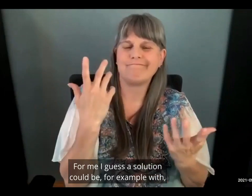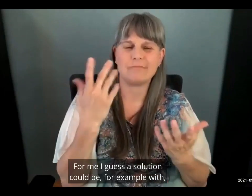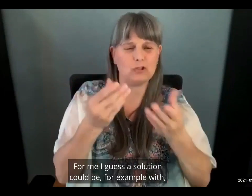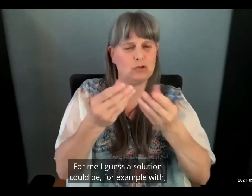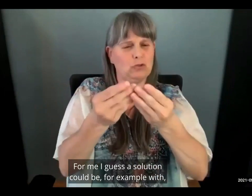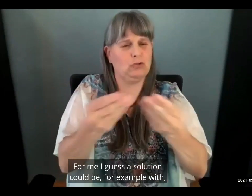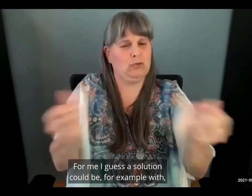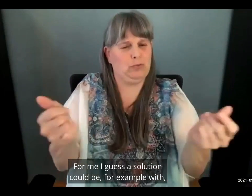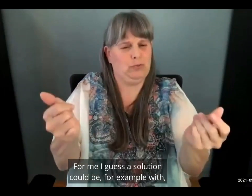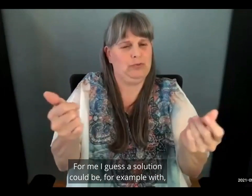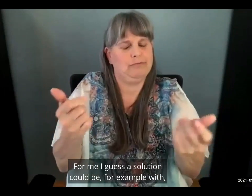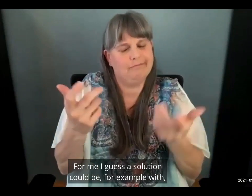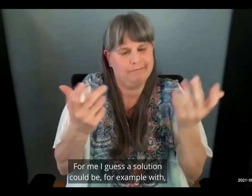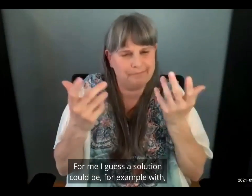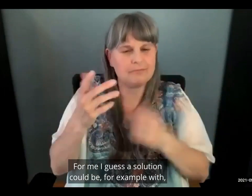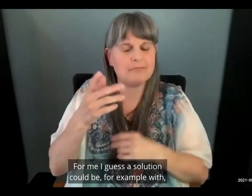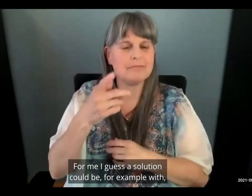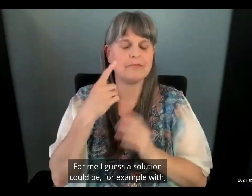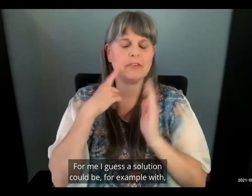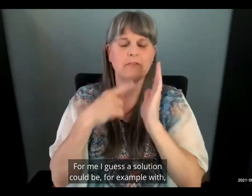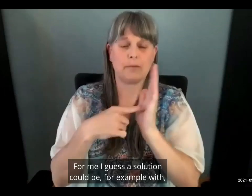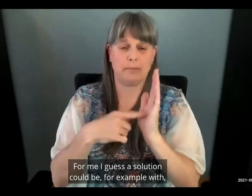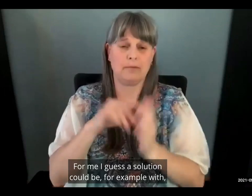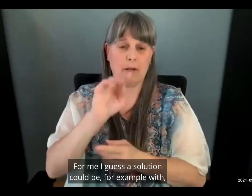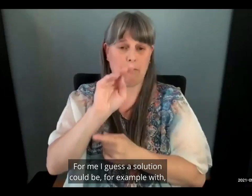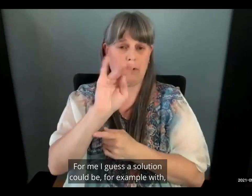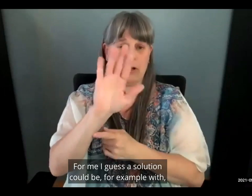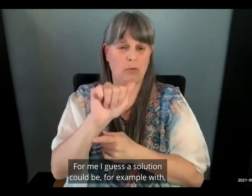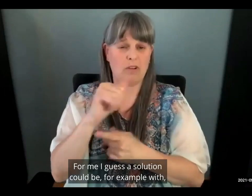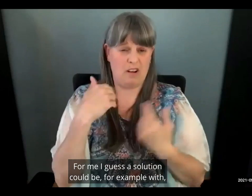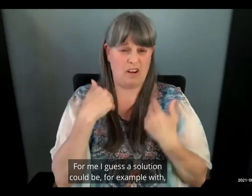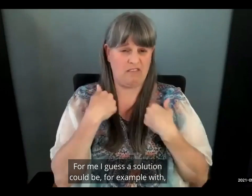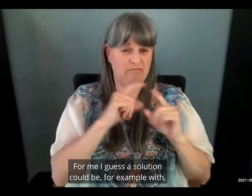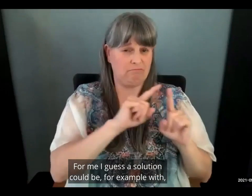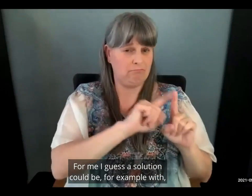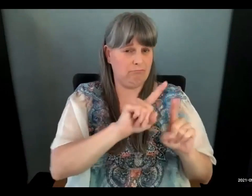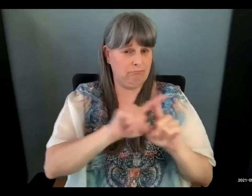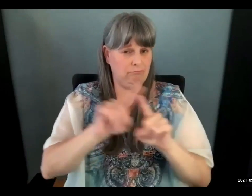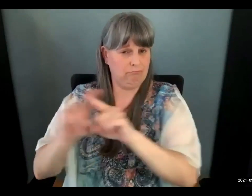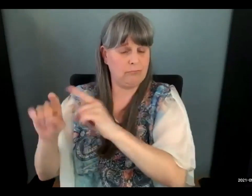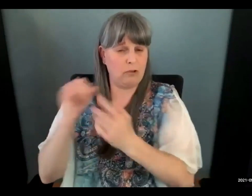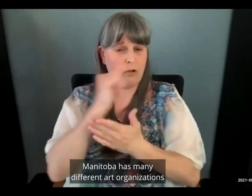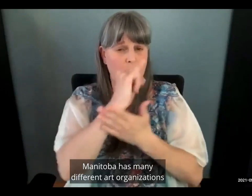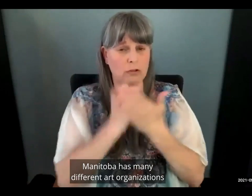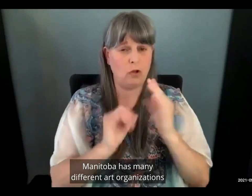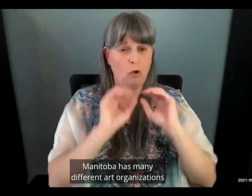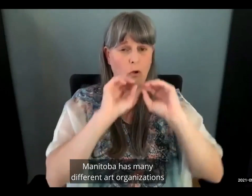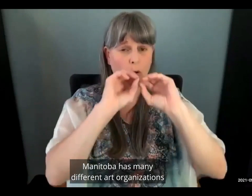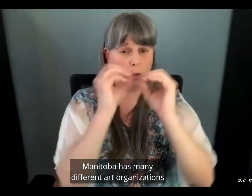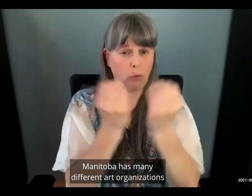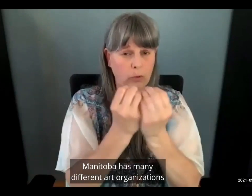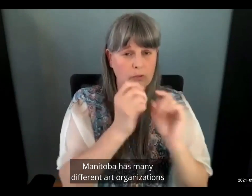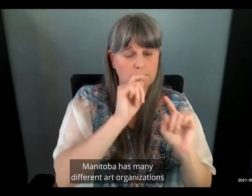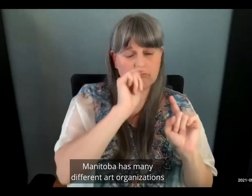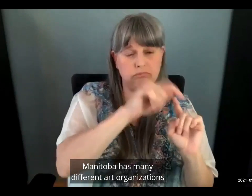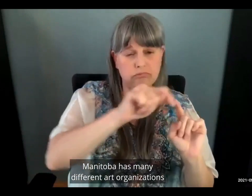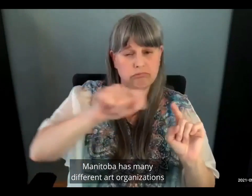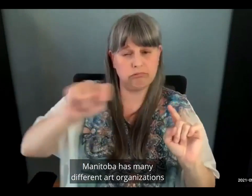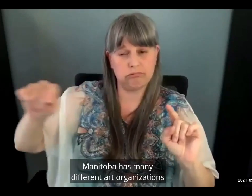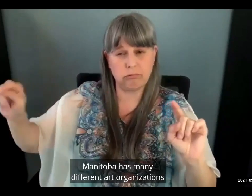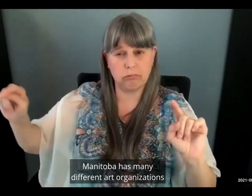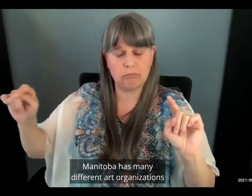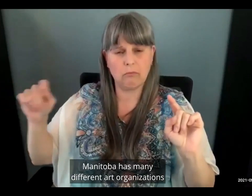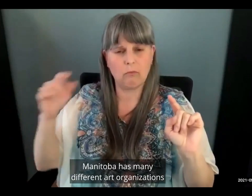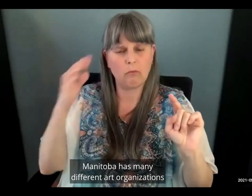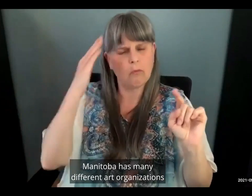For me, I guess a solution could be, you know, for example, with, you know, Manitoba has many different